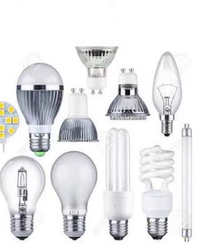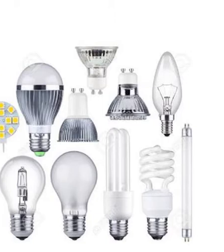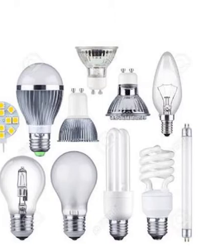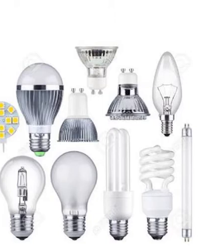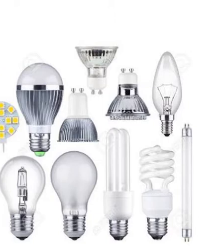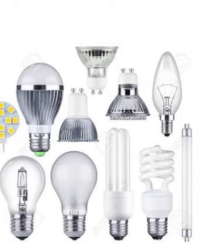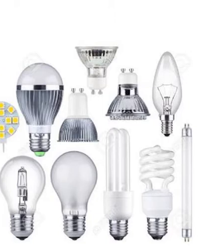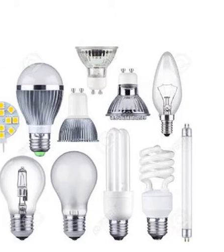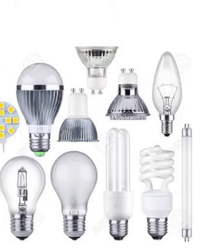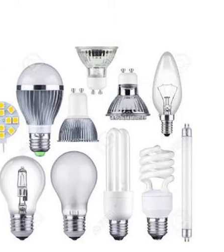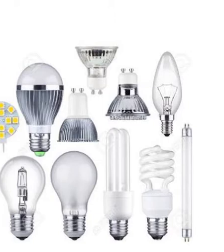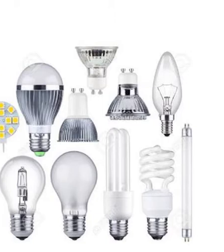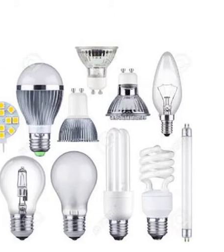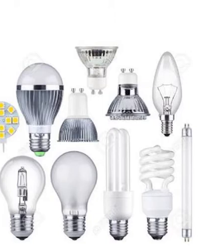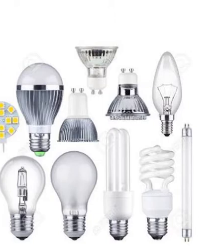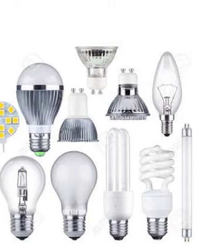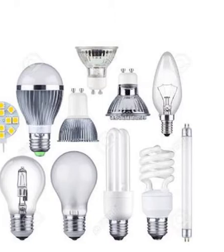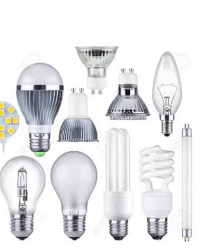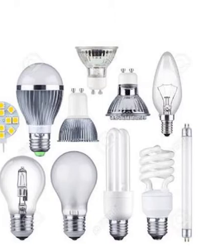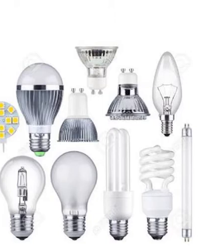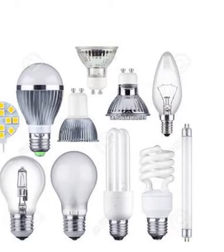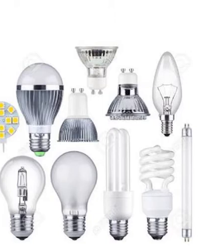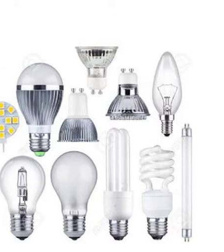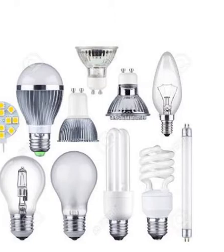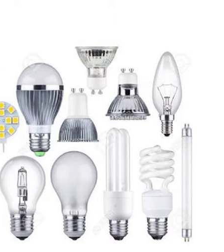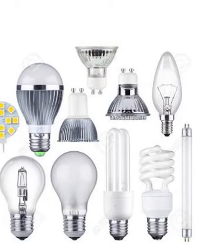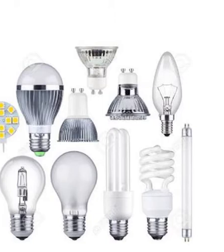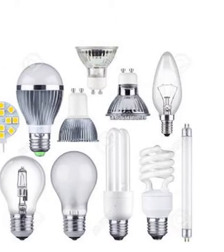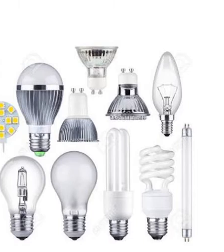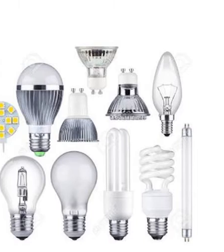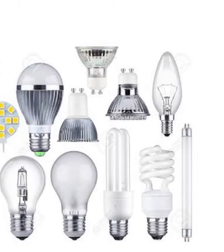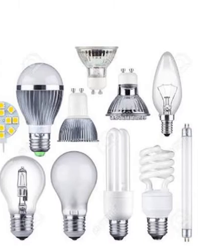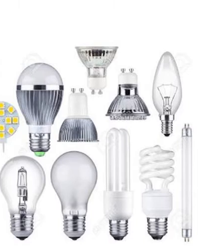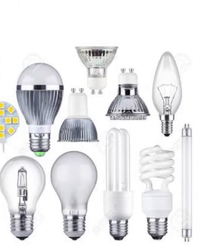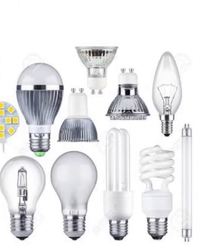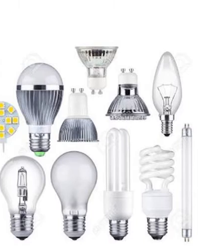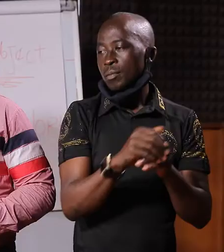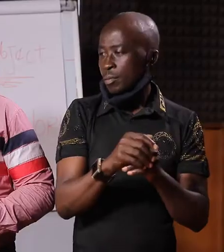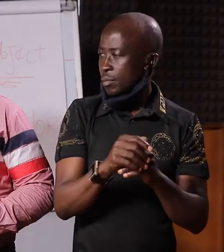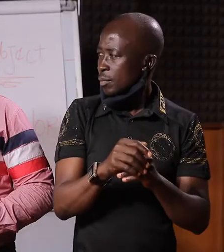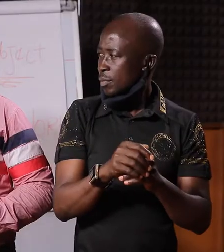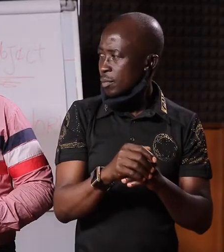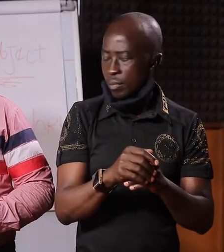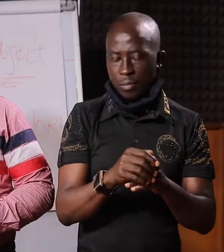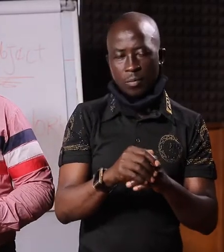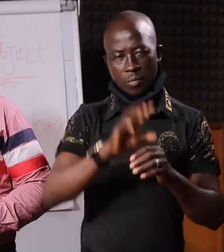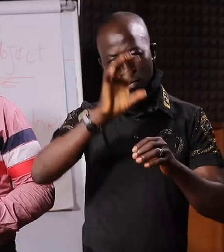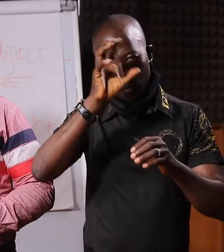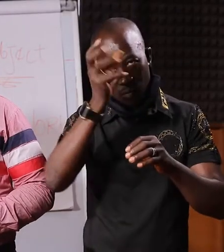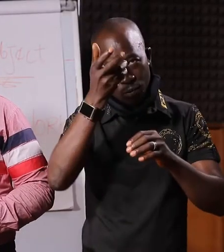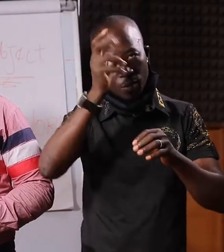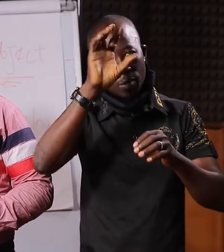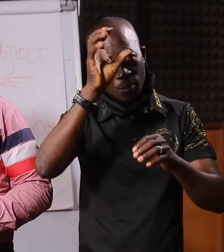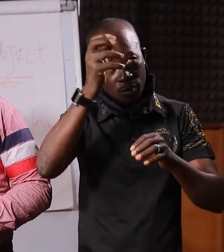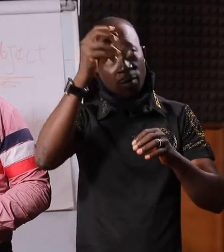of bulbs that we use to screw in to the lamp holder. Now, tying it on the lamp